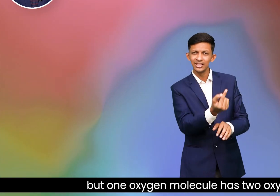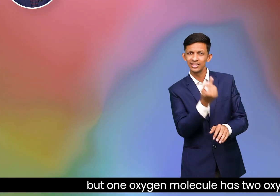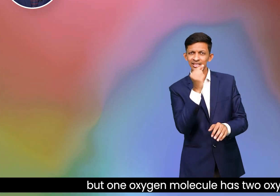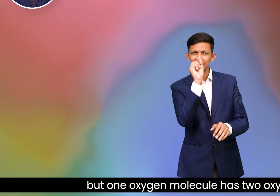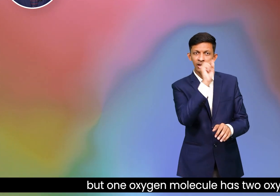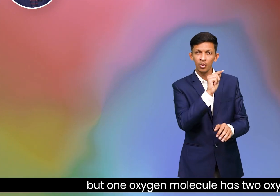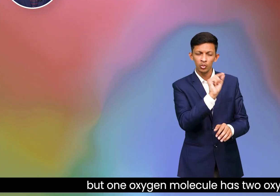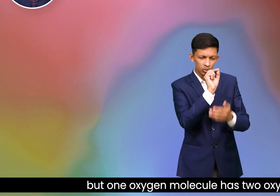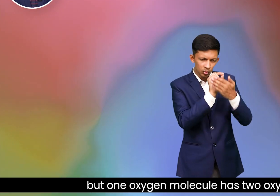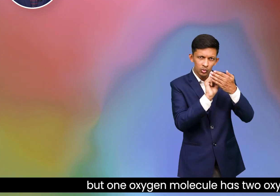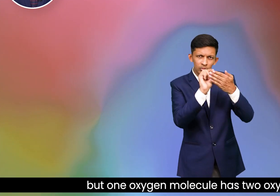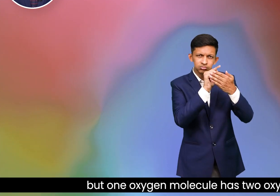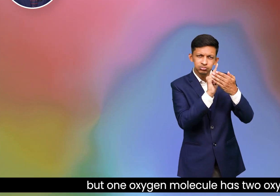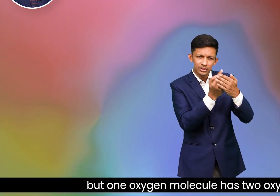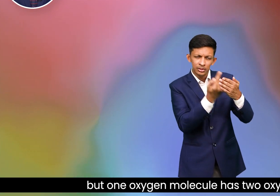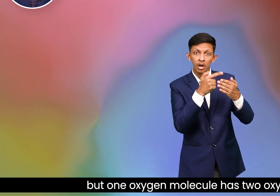atoms.